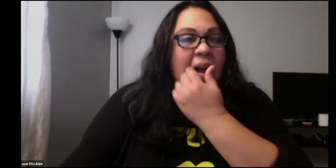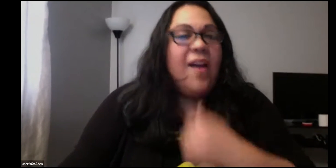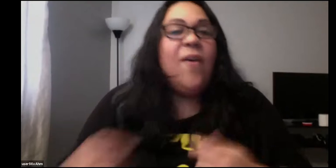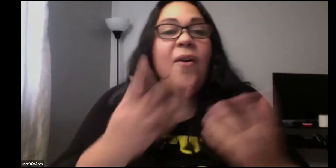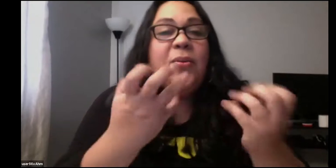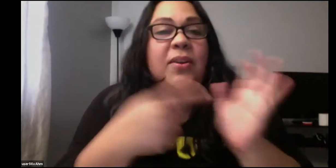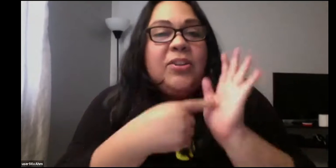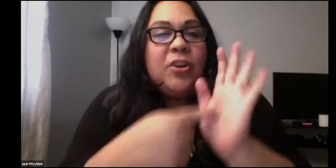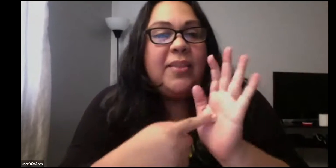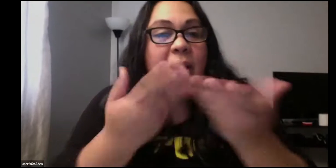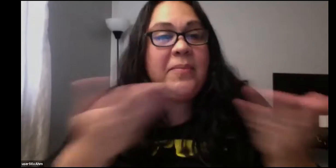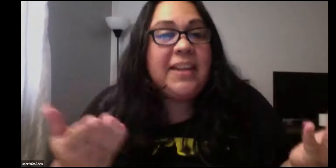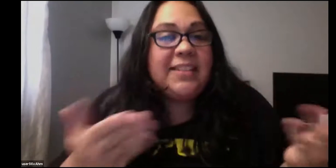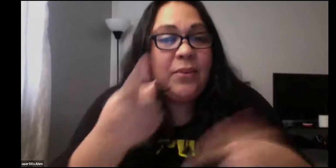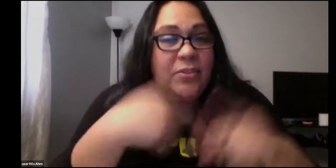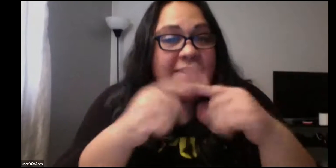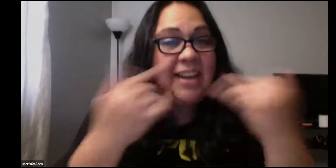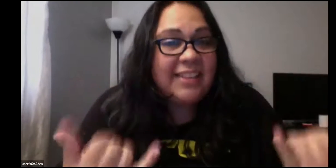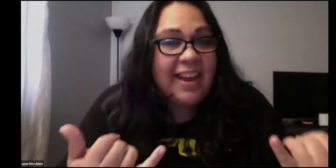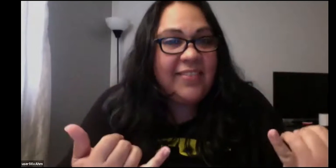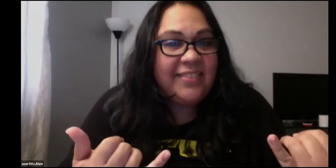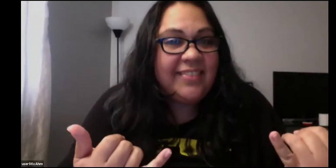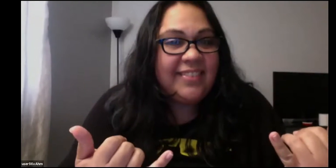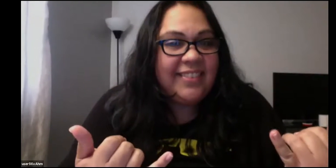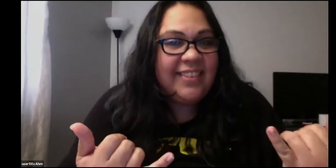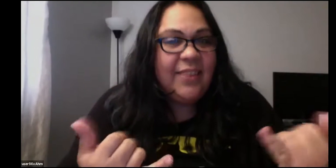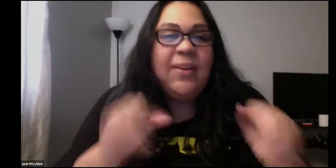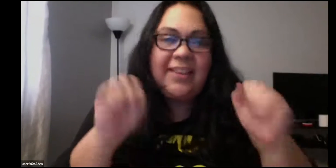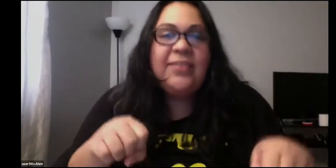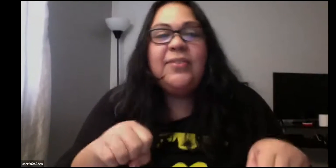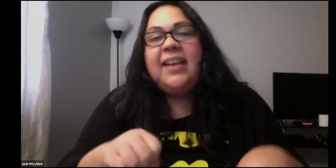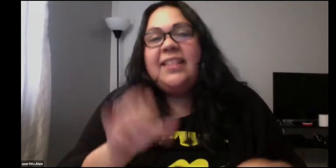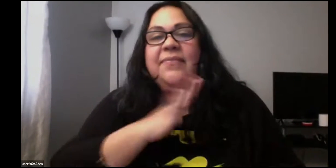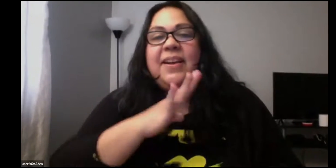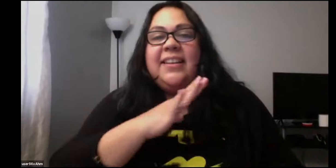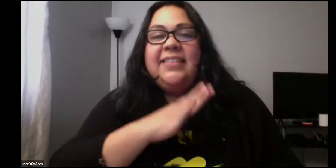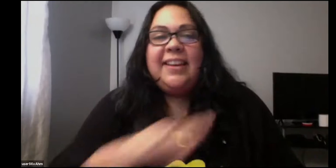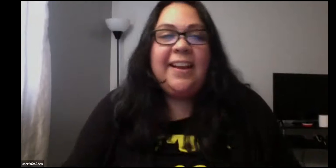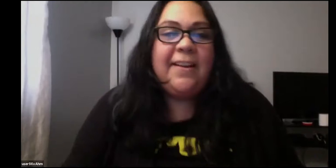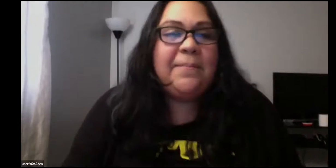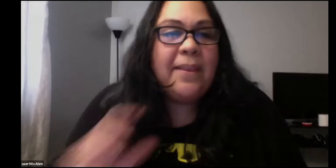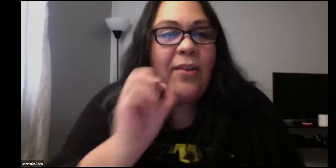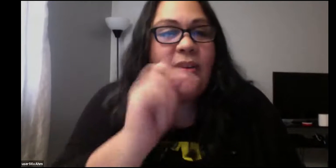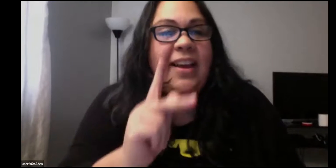Oh, you want to show me the objects and we do the signs now? We can do that. That's fine. Yeah. Okay. What's